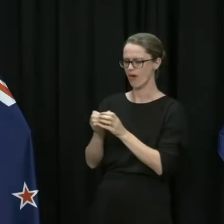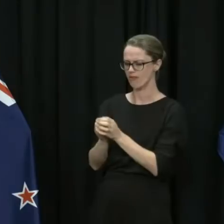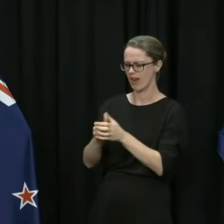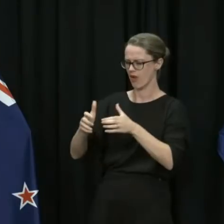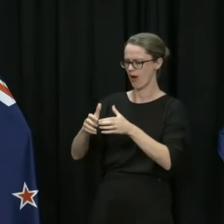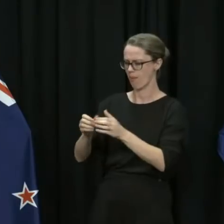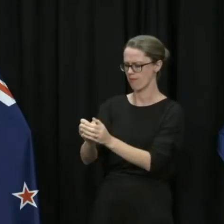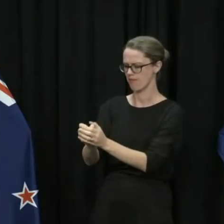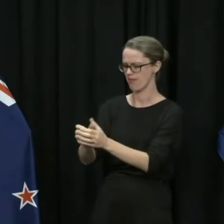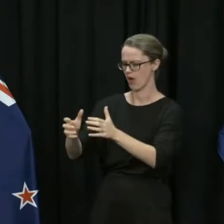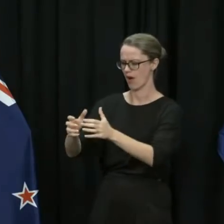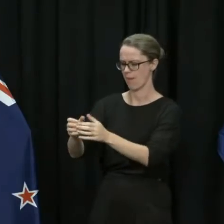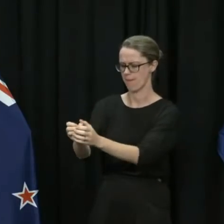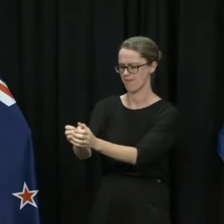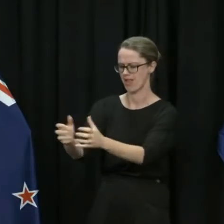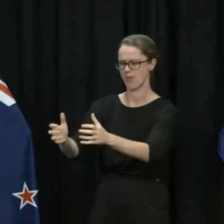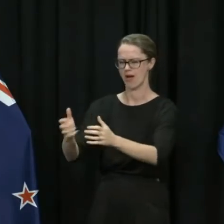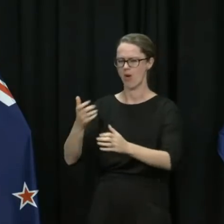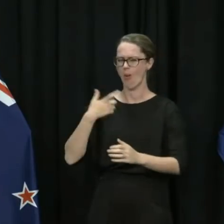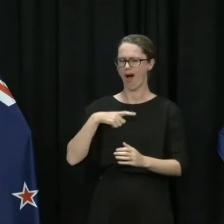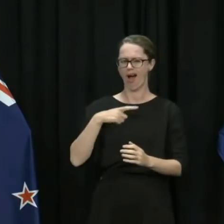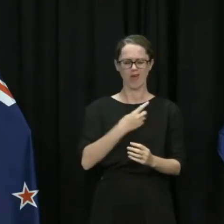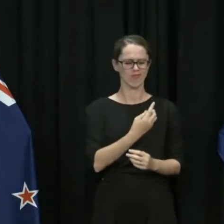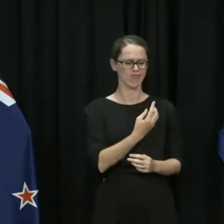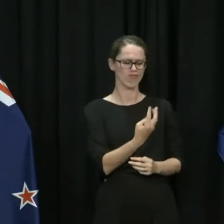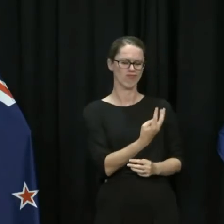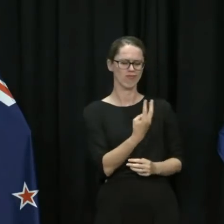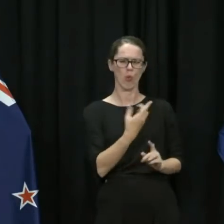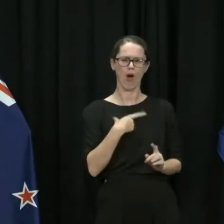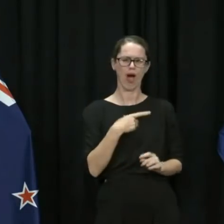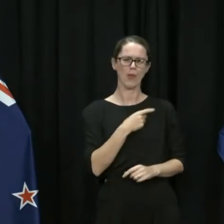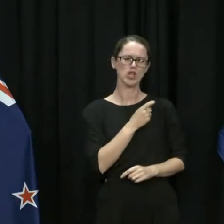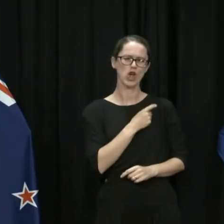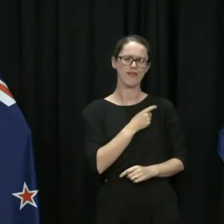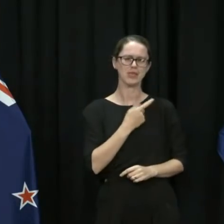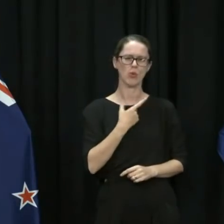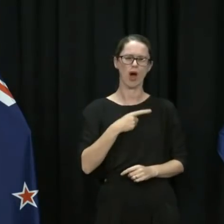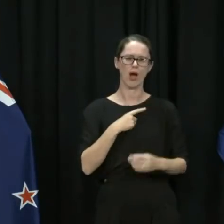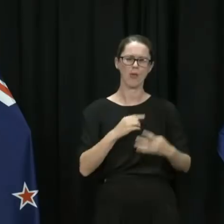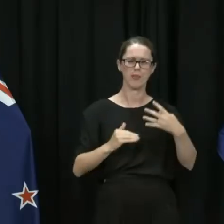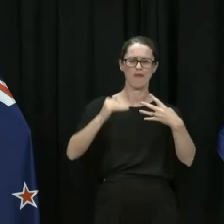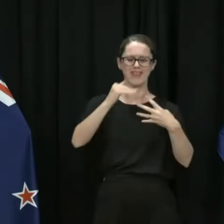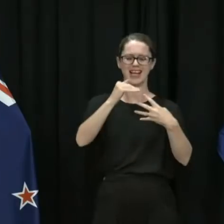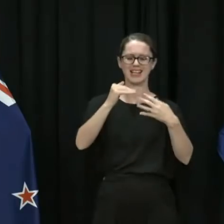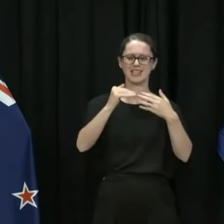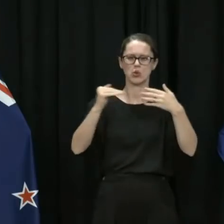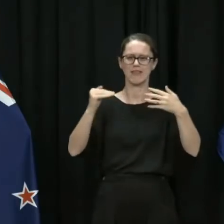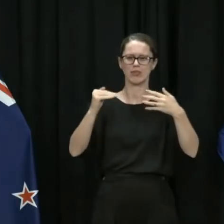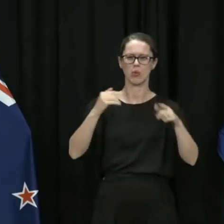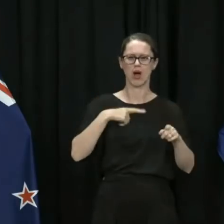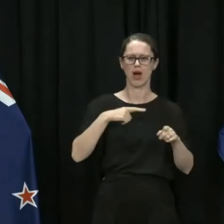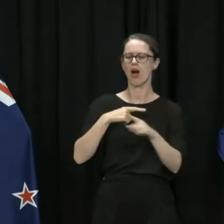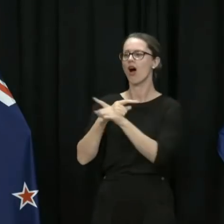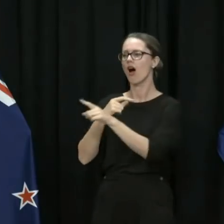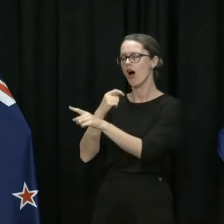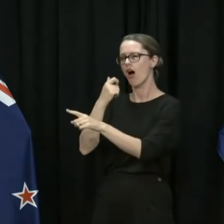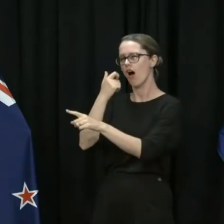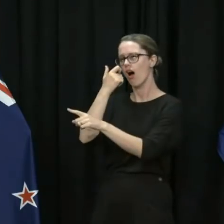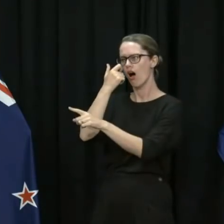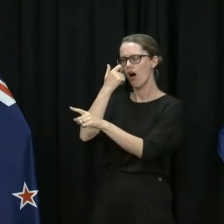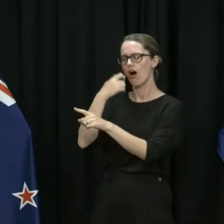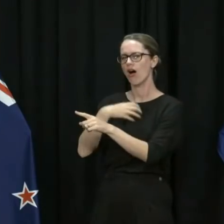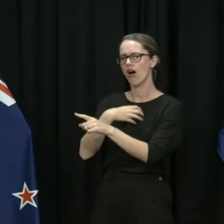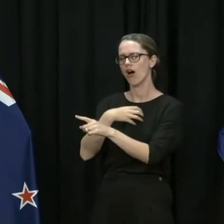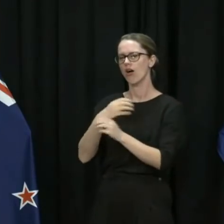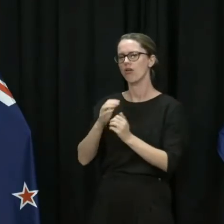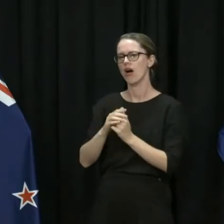this case these cases that are making you nervous and tipping you into those restrictions? That's not how I would